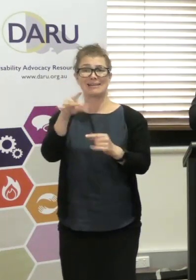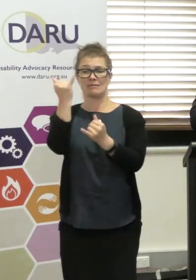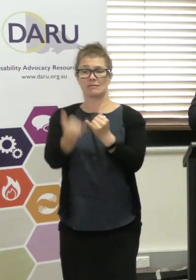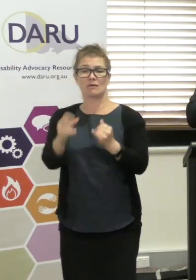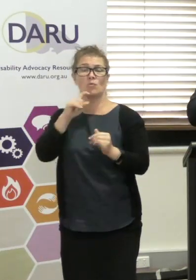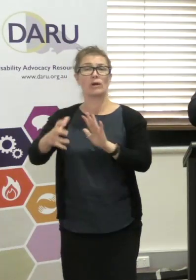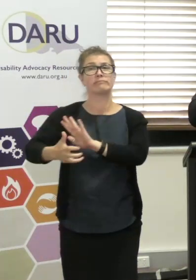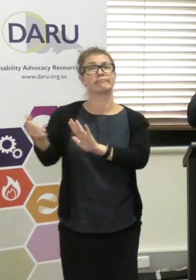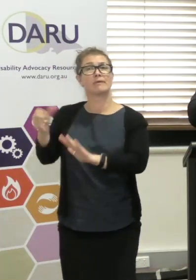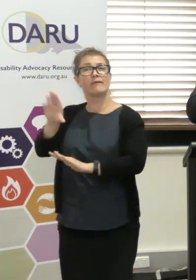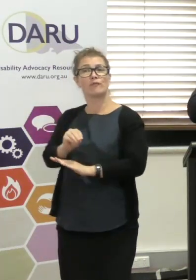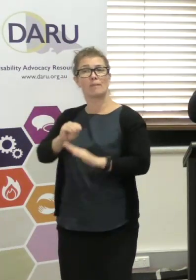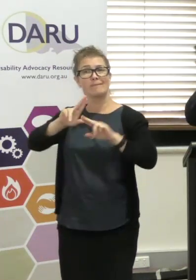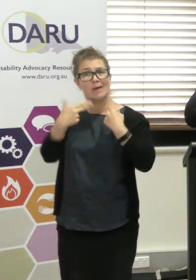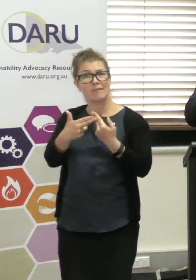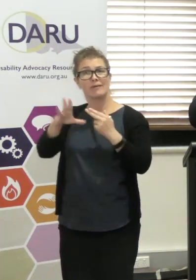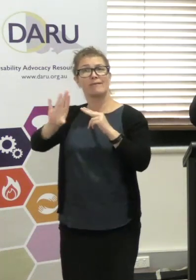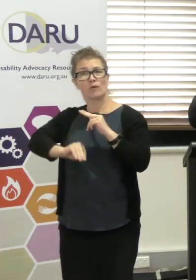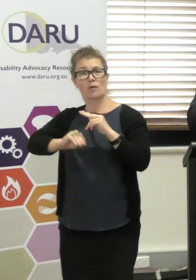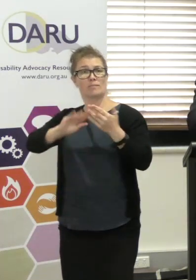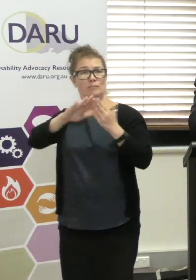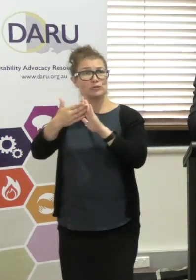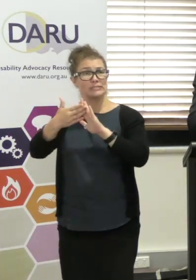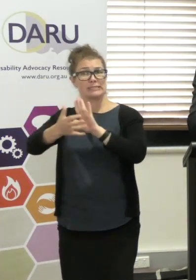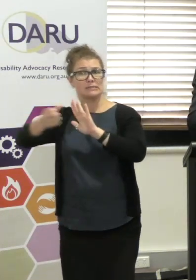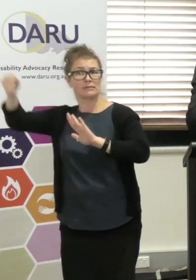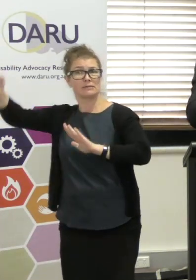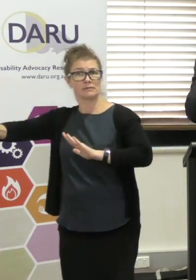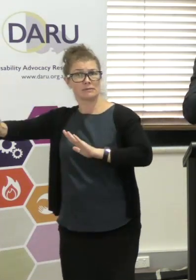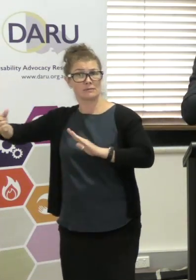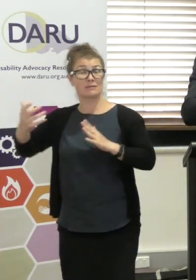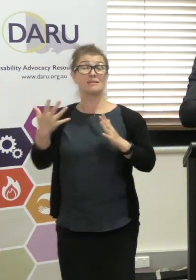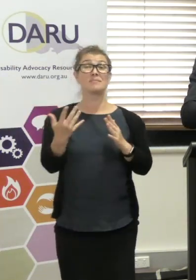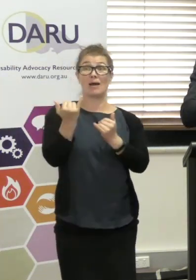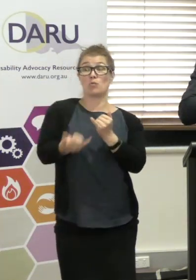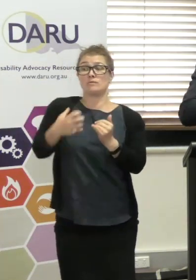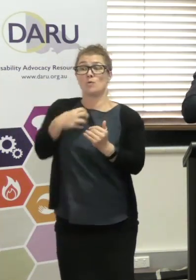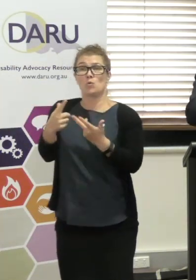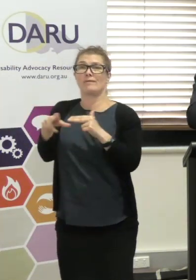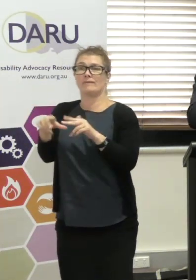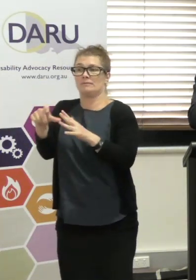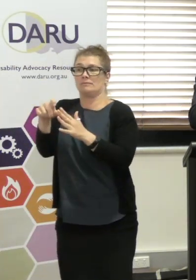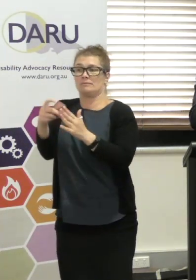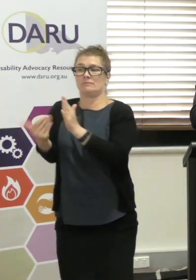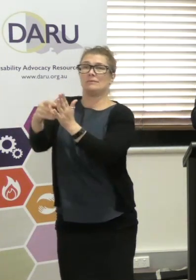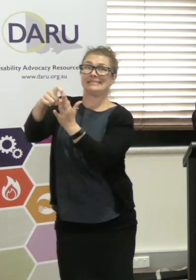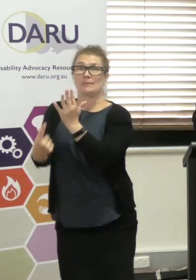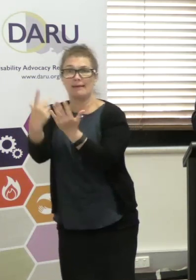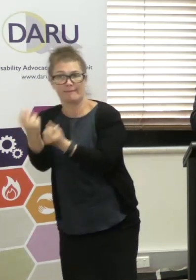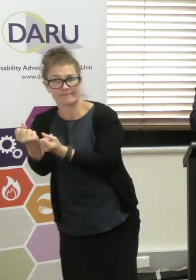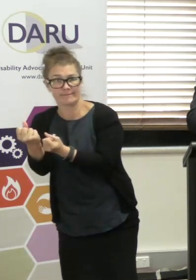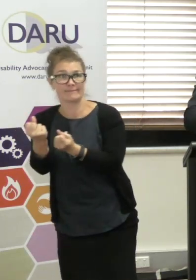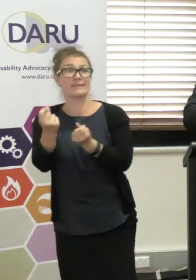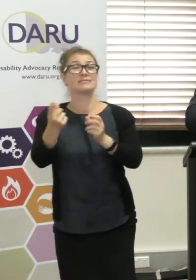know that. It's 14 times if you've got a disability as well. If you do that, and then what happens is you get placed in out-of-home